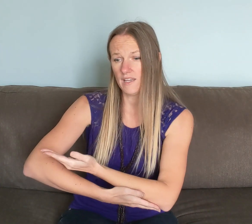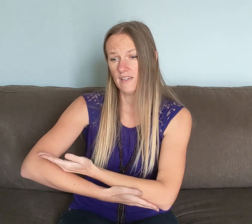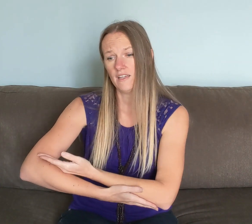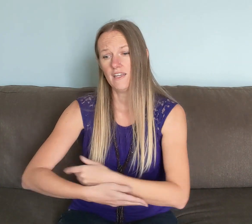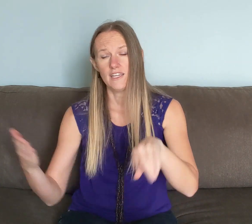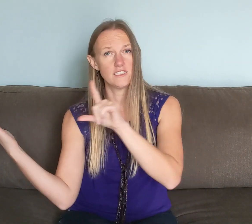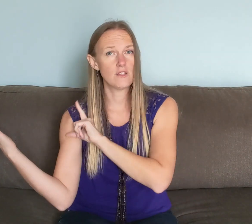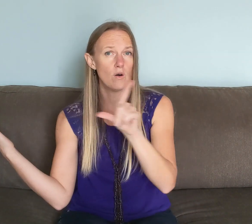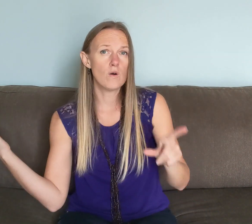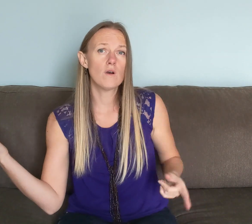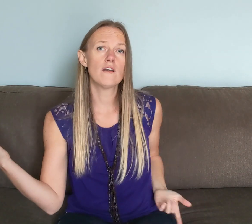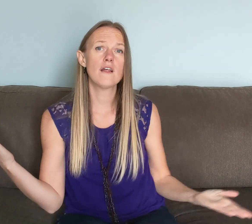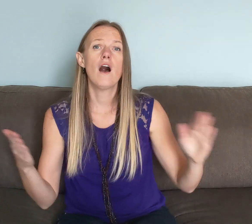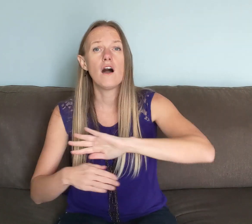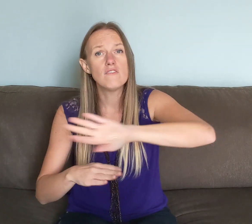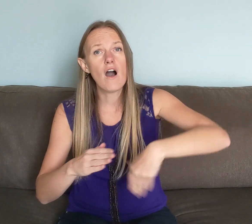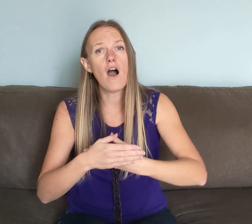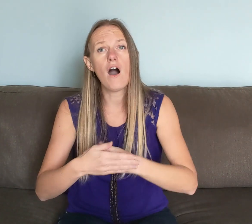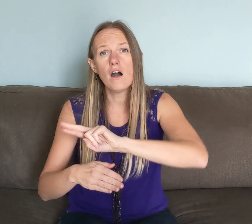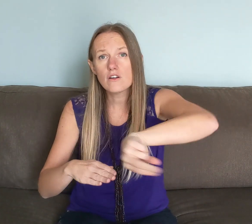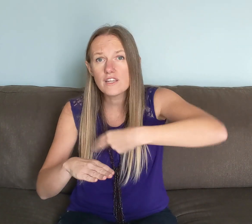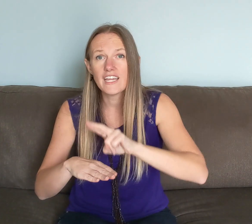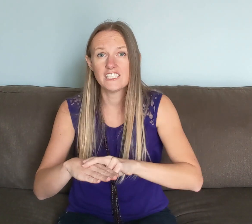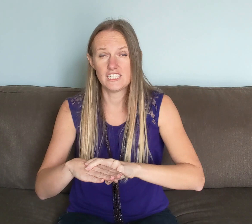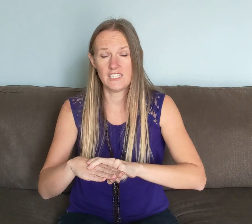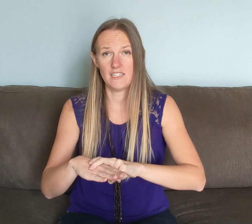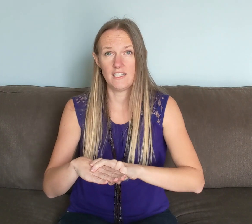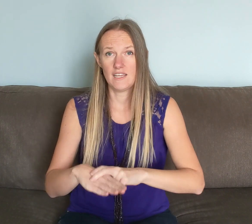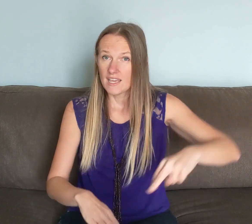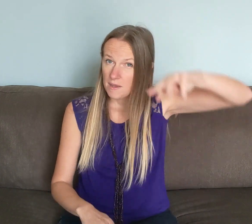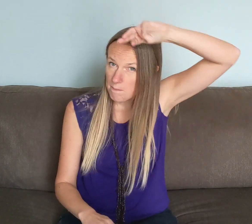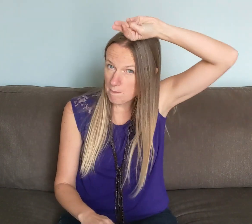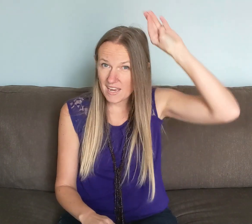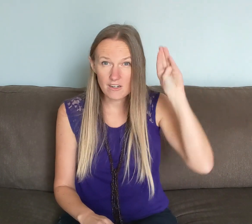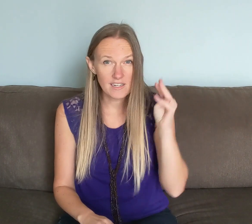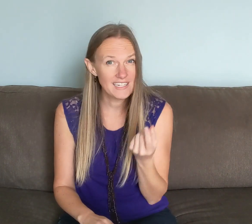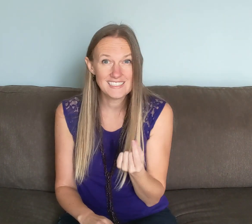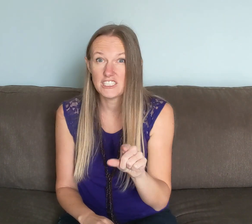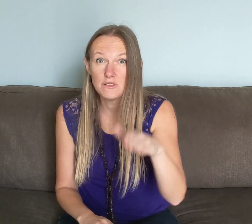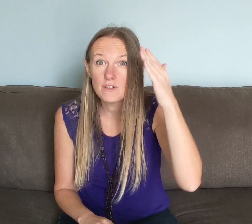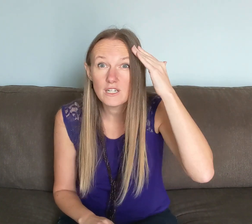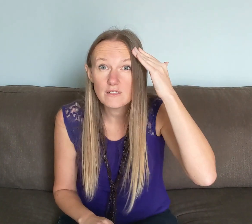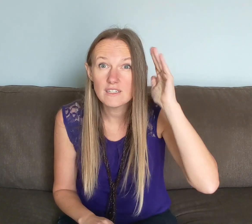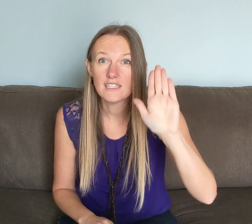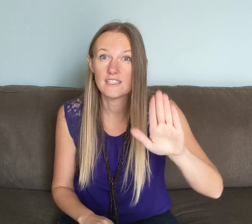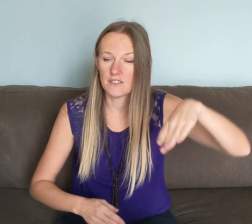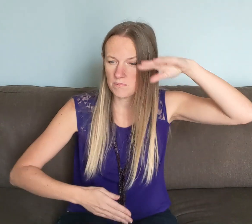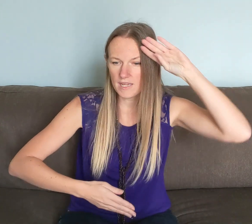boy is Lord of all creation? Mary, did you know that your